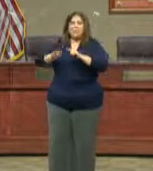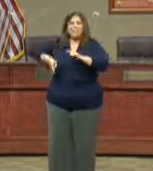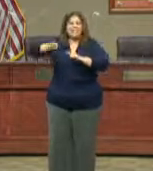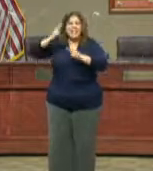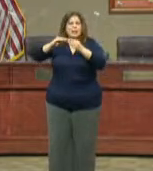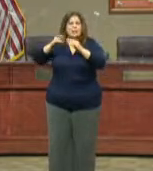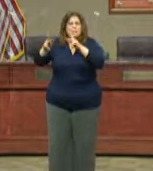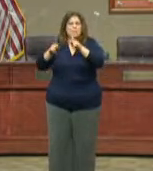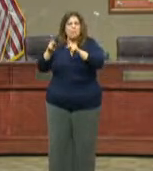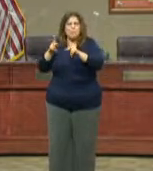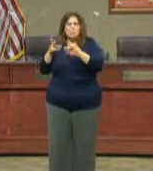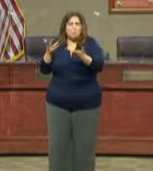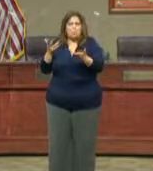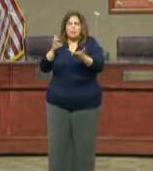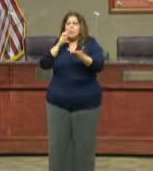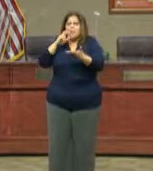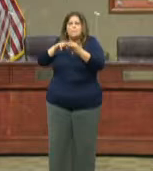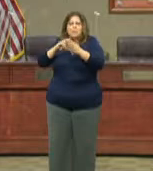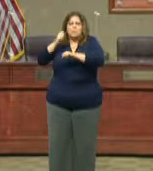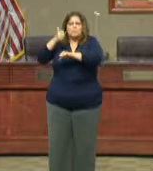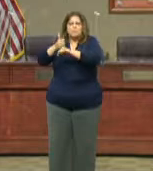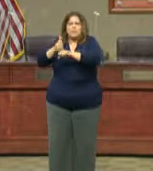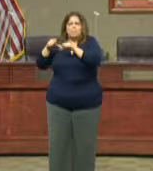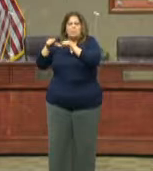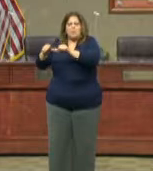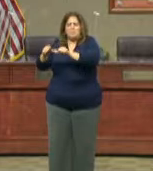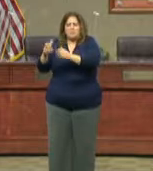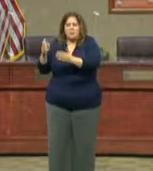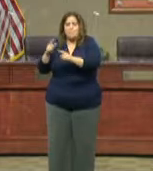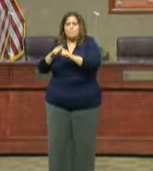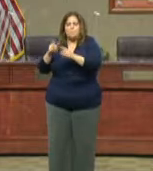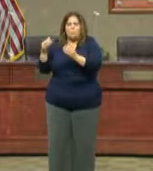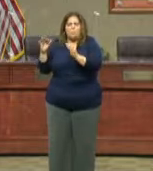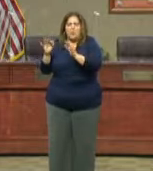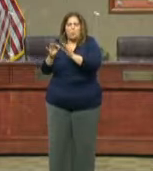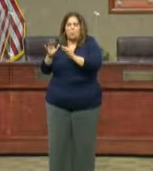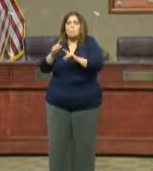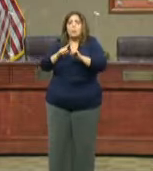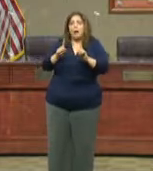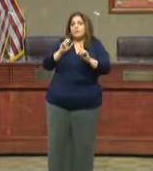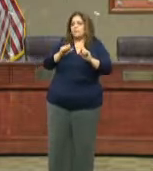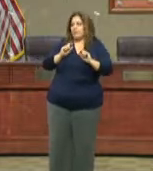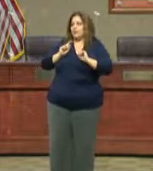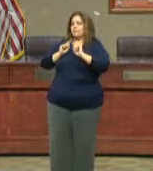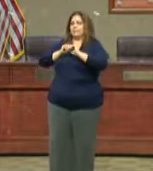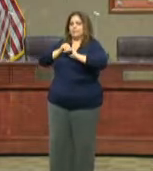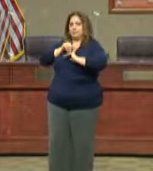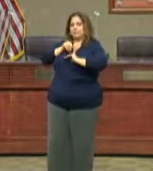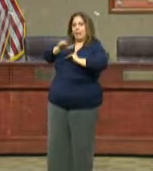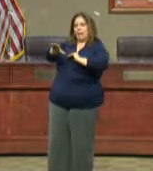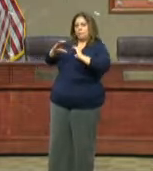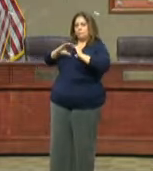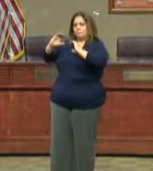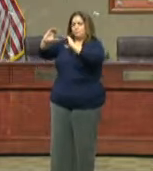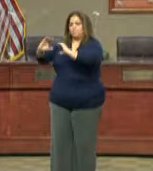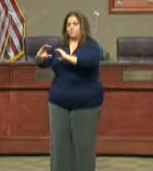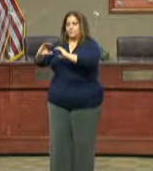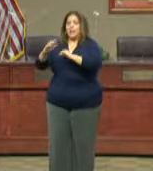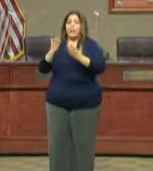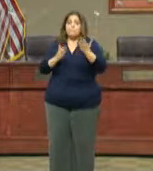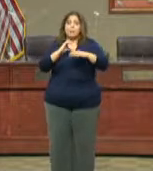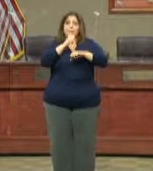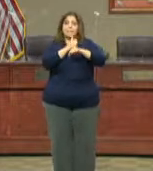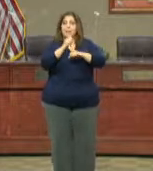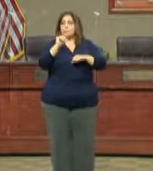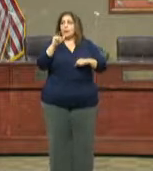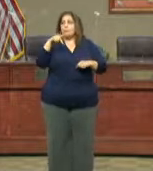doesn't justify to have a permanent location. And we also may have to work into establishing a location in the Apaca and